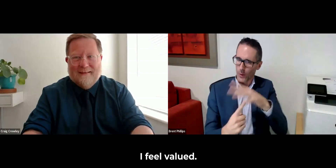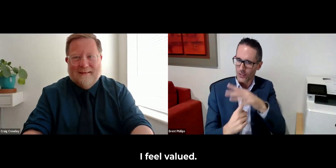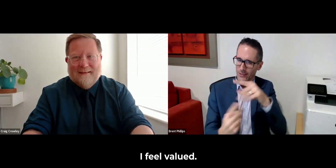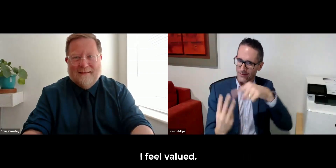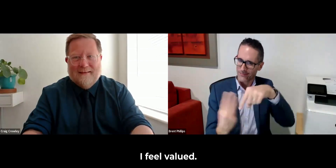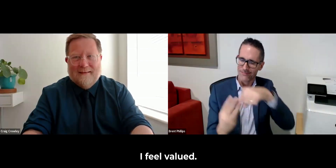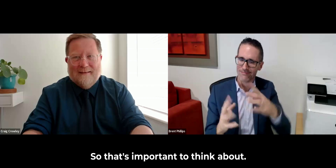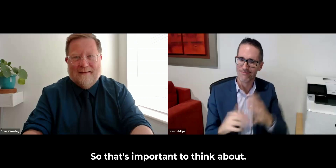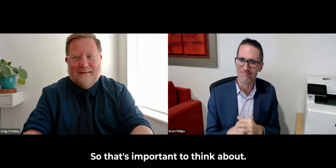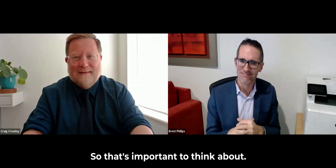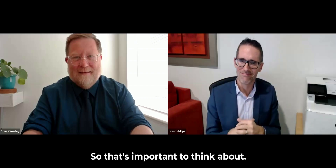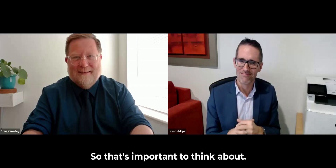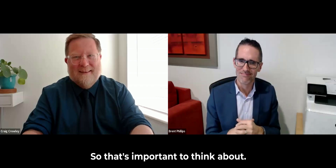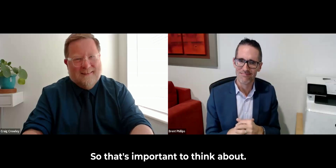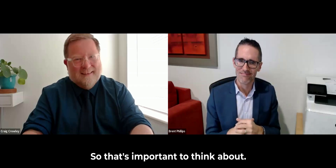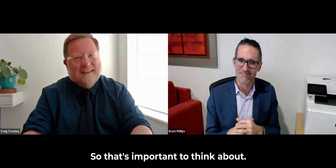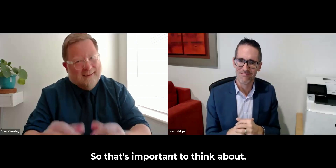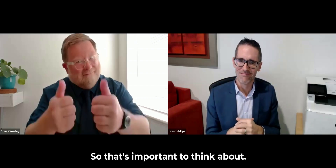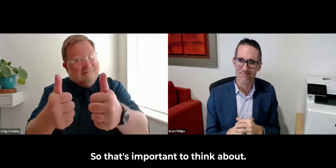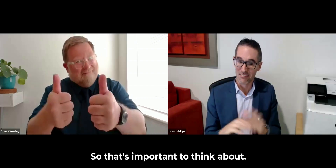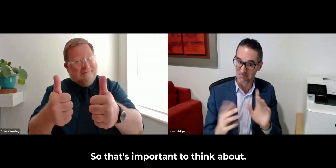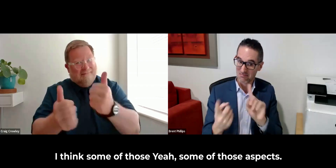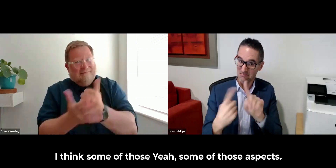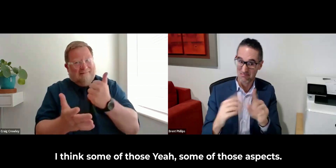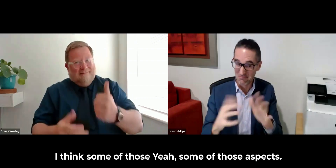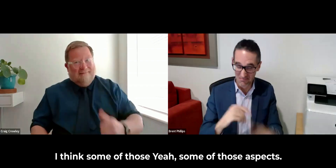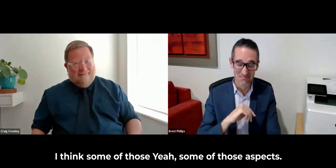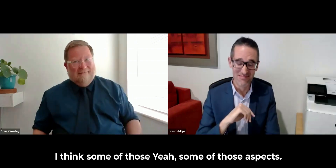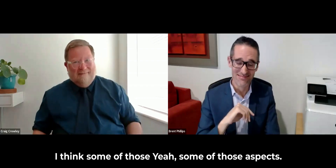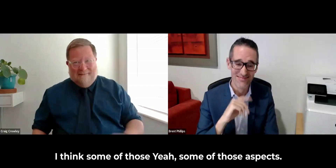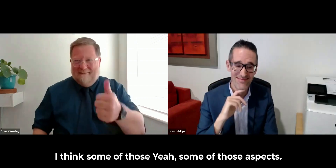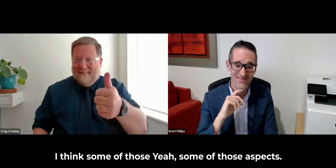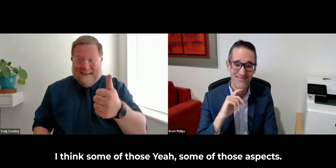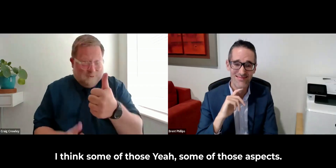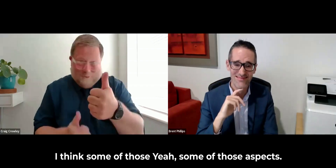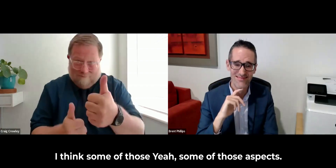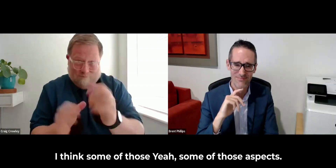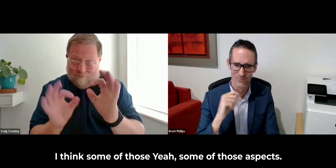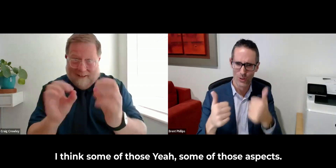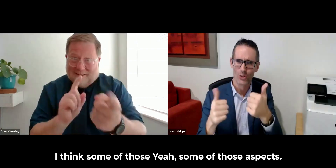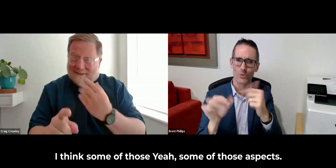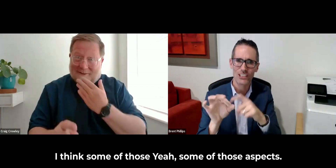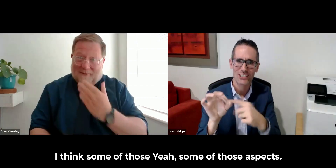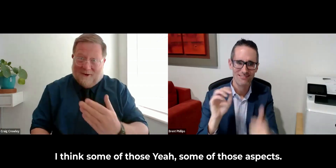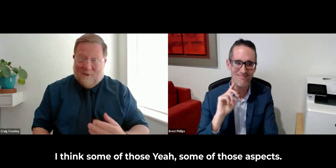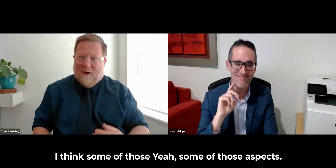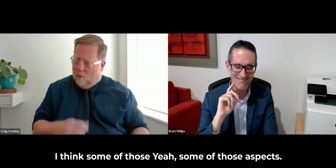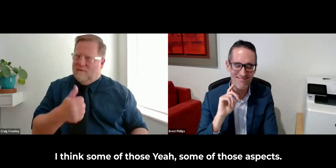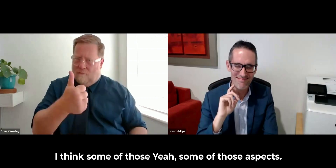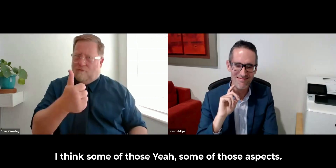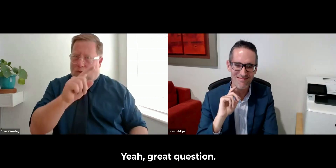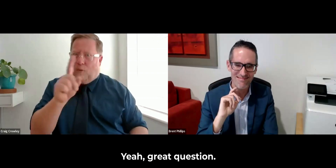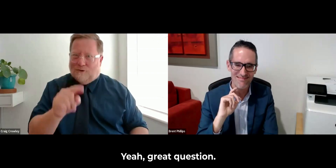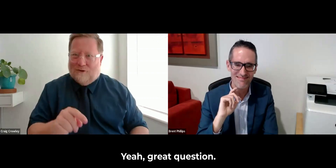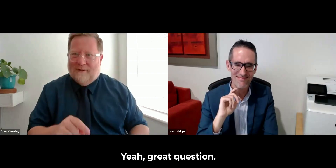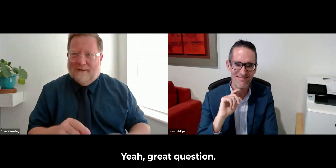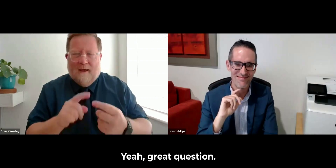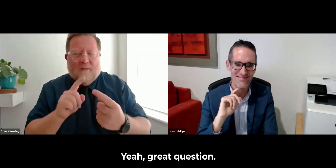valued. So that's important to think about. I think some of those, some of those aspects. Yeah. Great